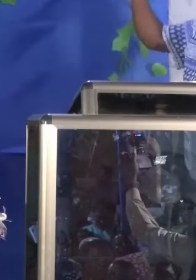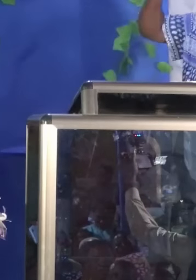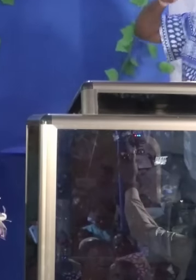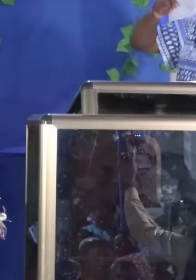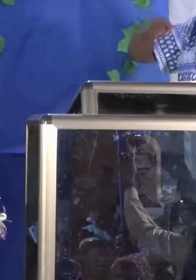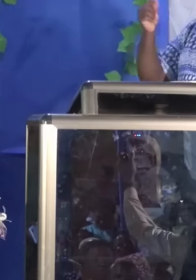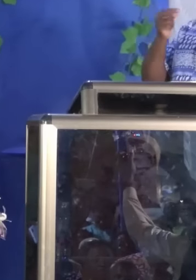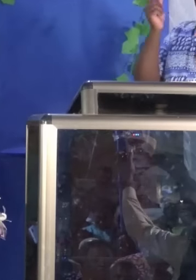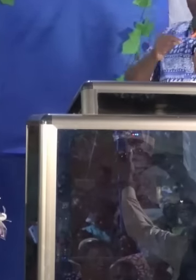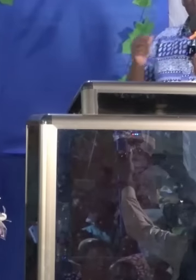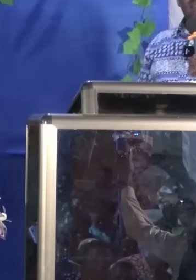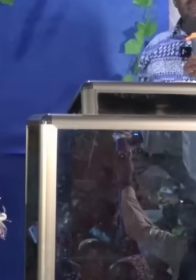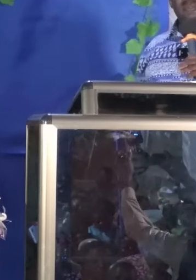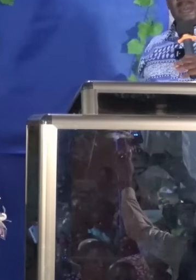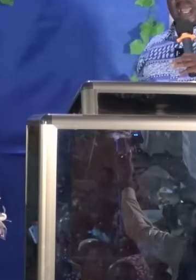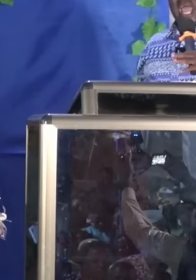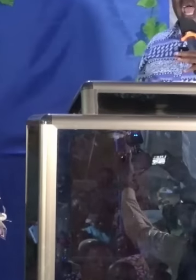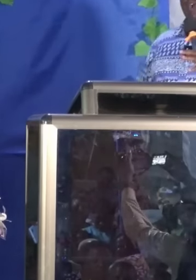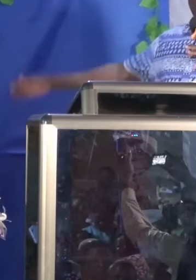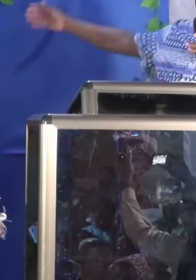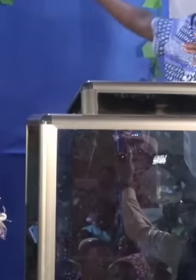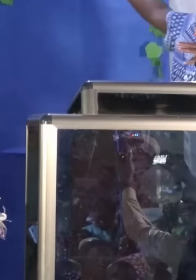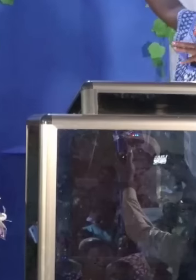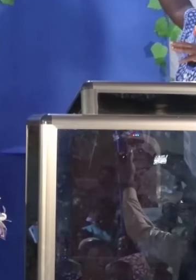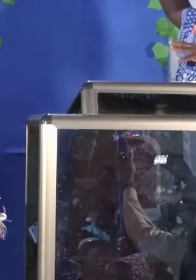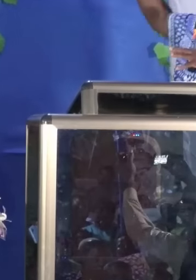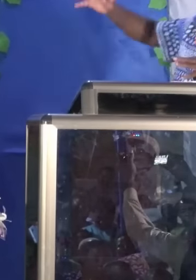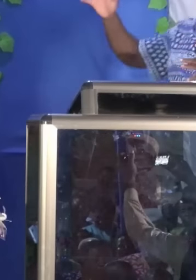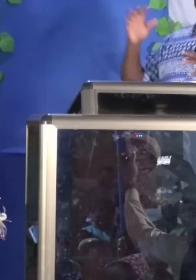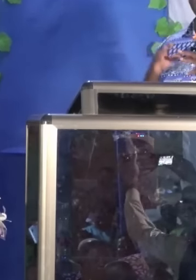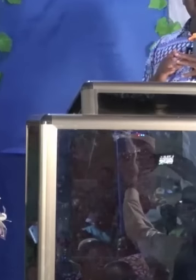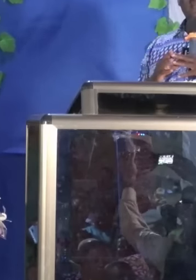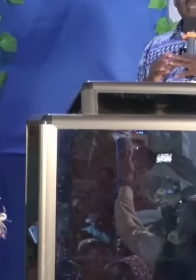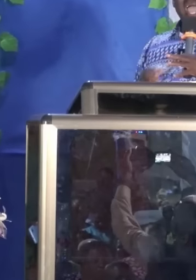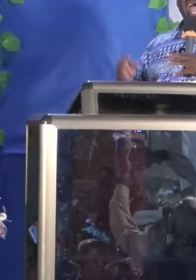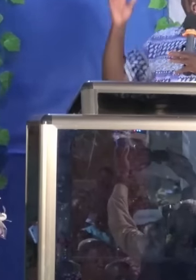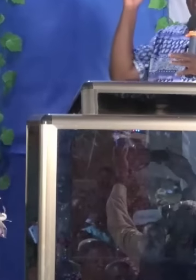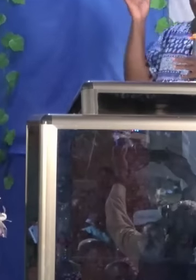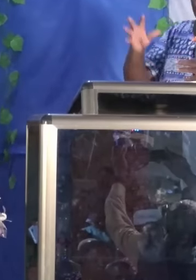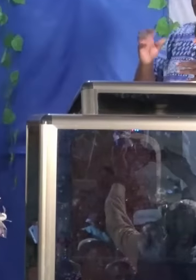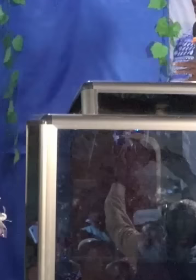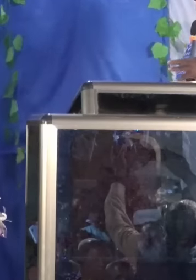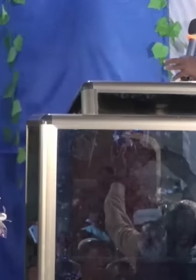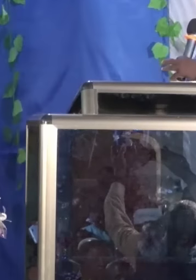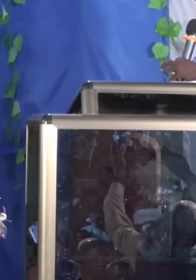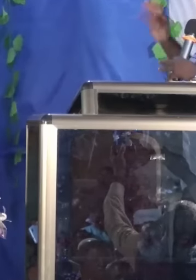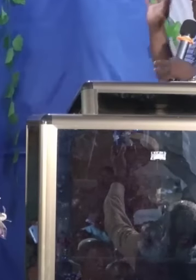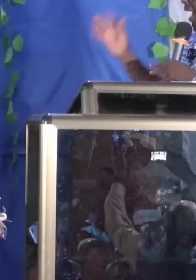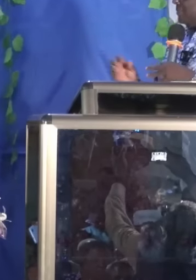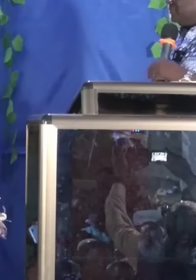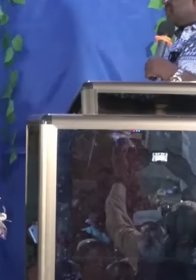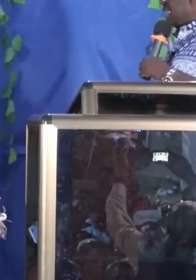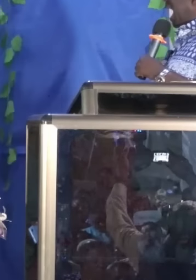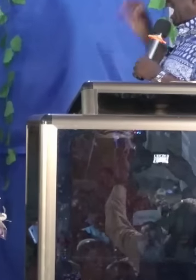ɛna mekɔ kɔnongo ɛkɔtɔ nnuane ɛmo